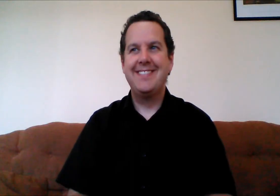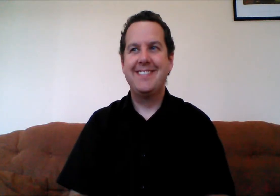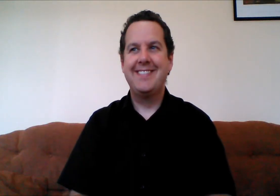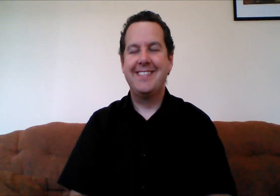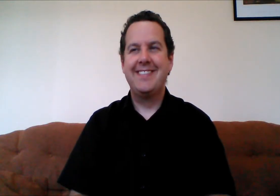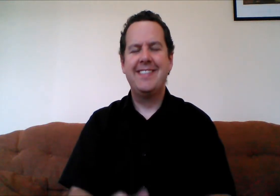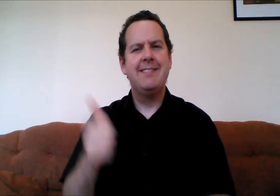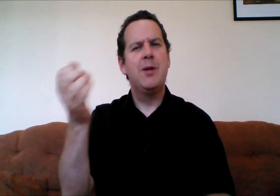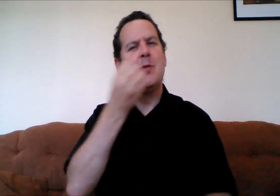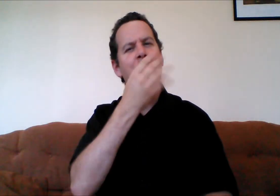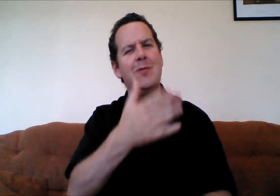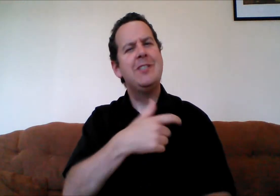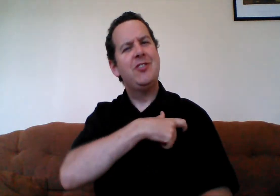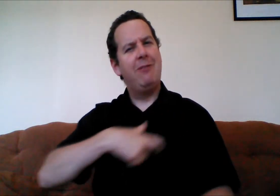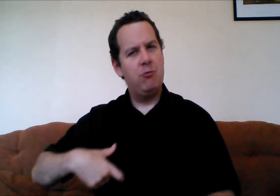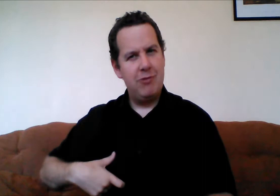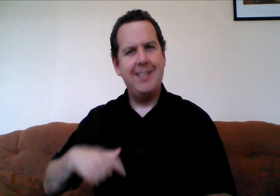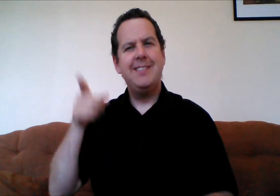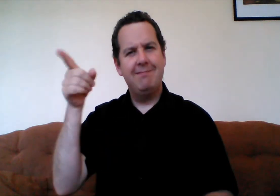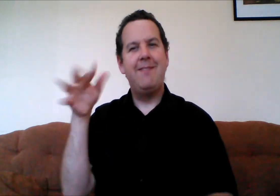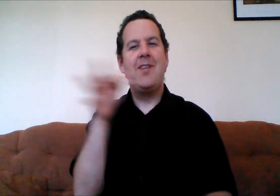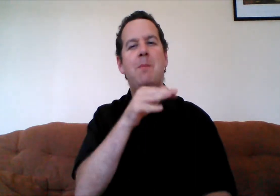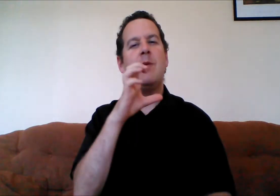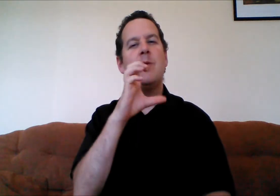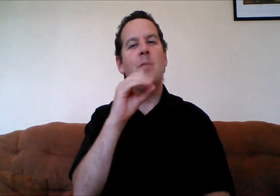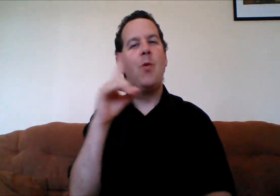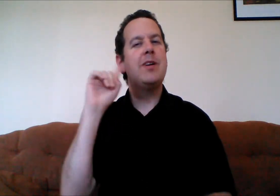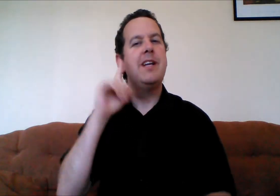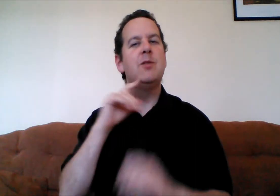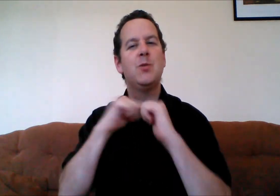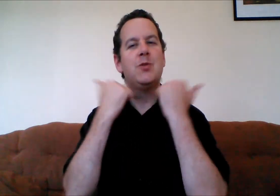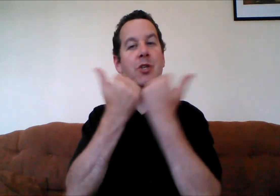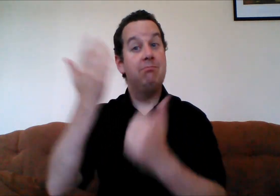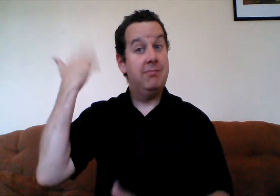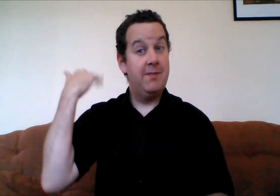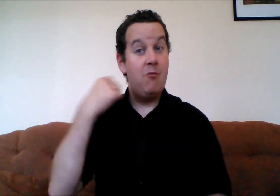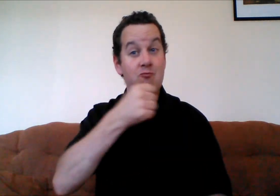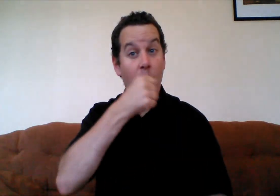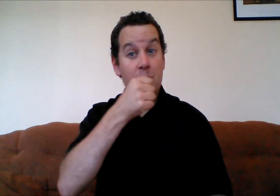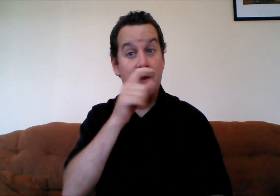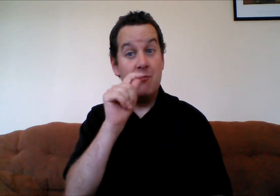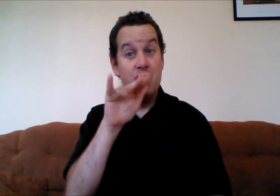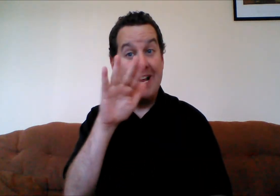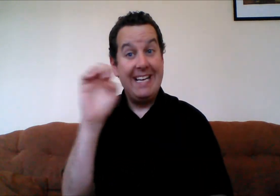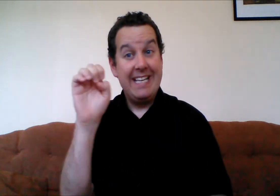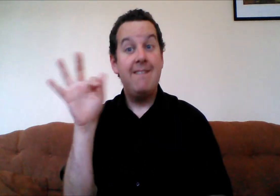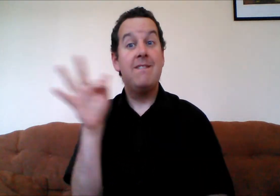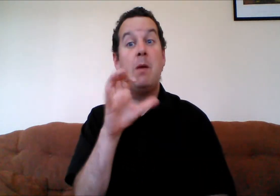Lovely Gerrie O'Grady, the Cork Deaf Association, former Rosa Tralee from Cork. Been a while since we talked.